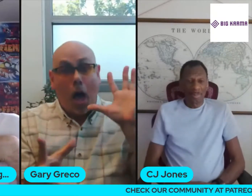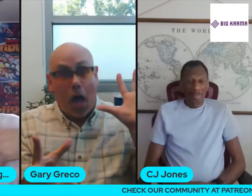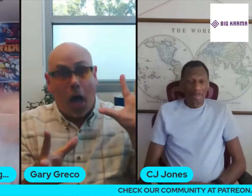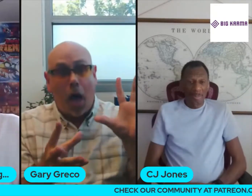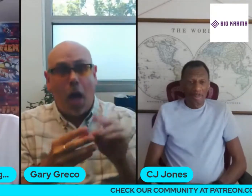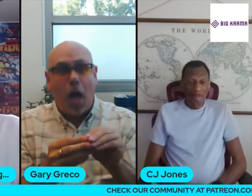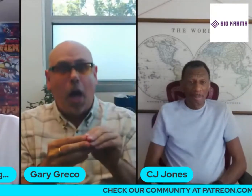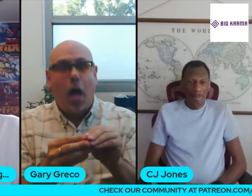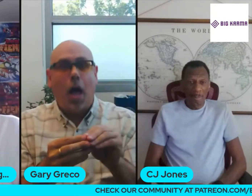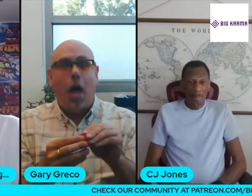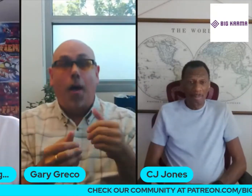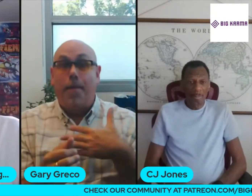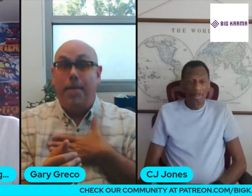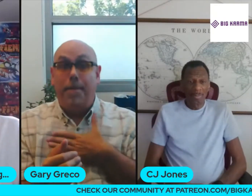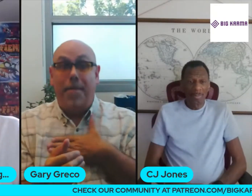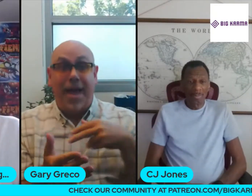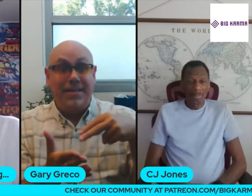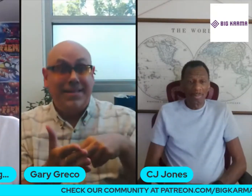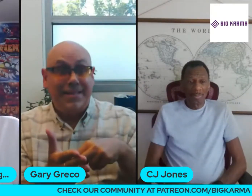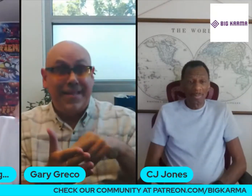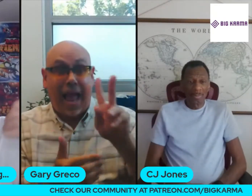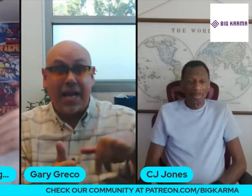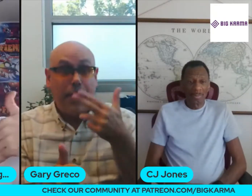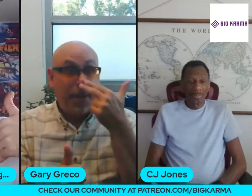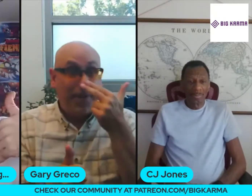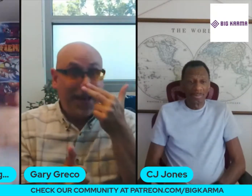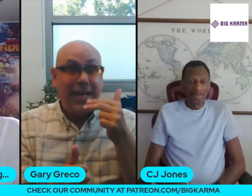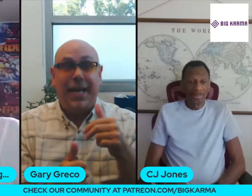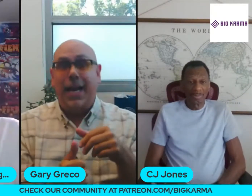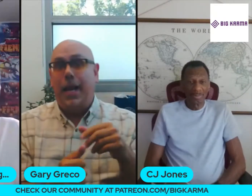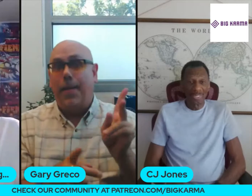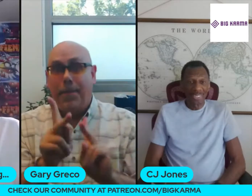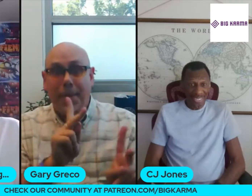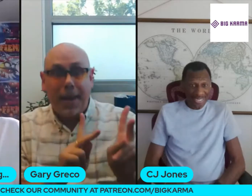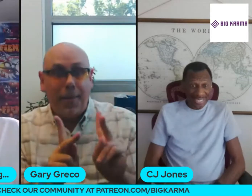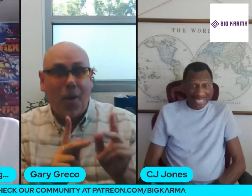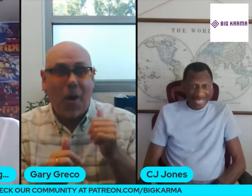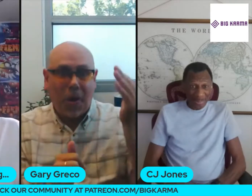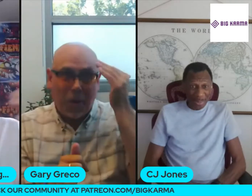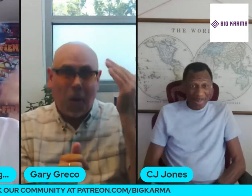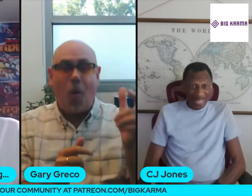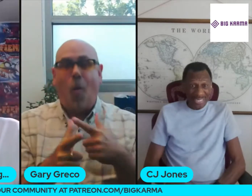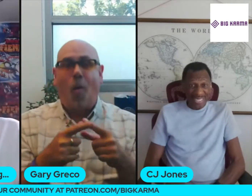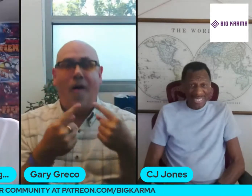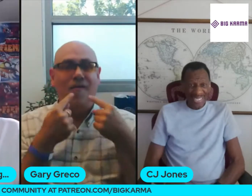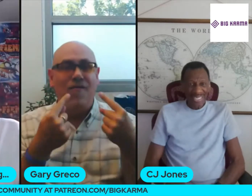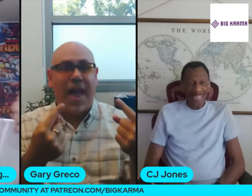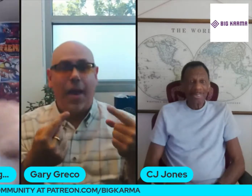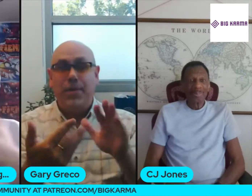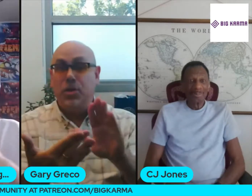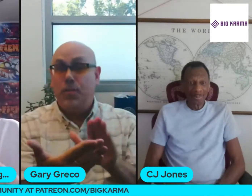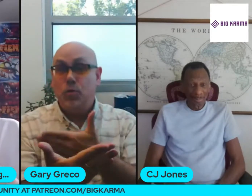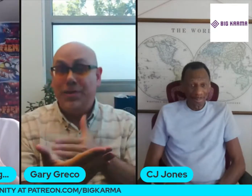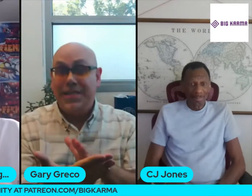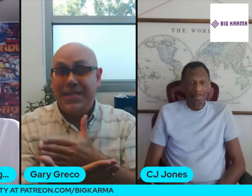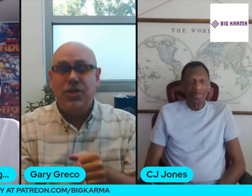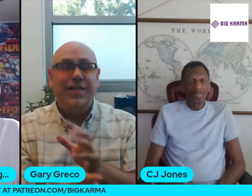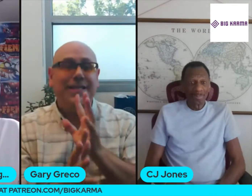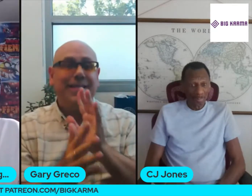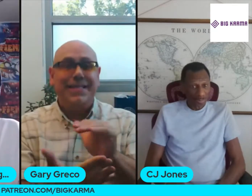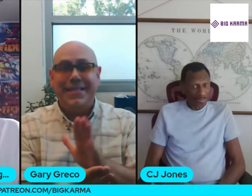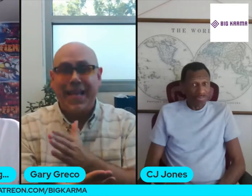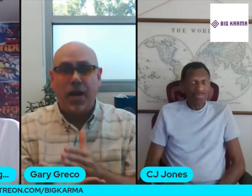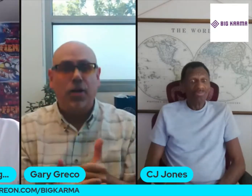my stand-up comedian heroes, or the famous musicians and singers, when you hear